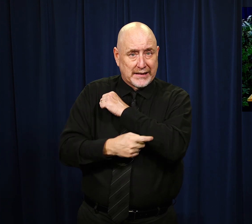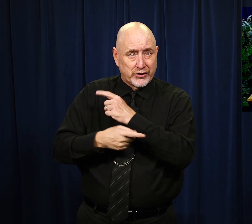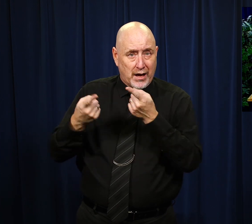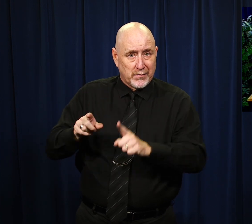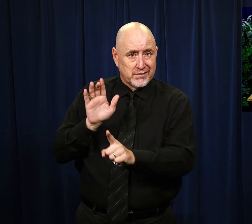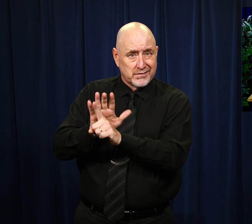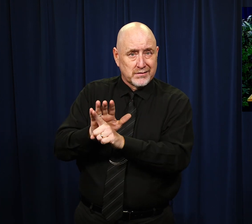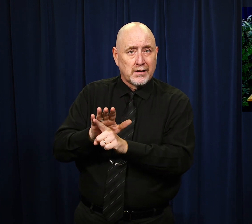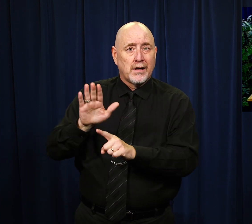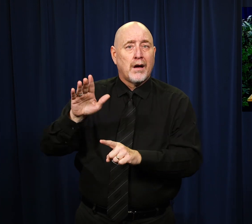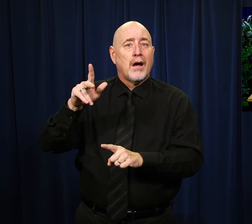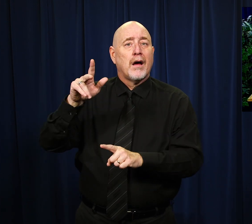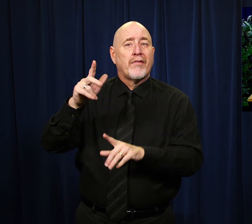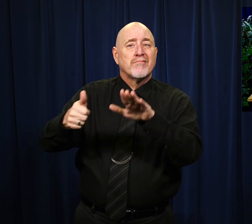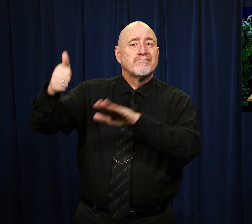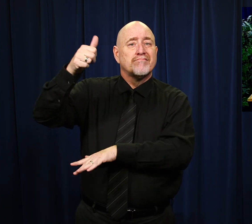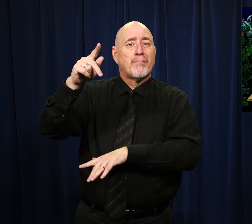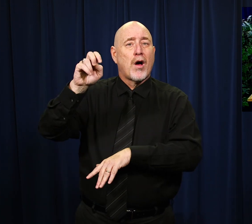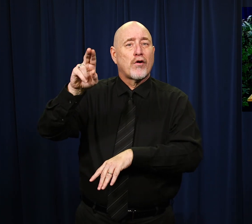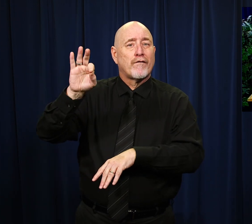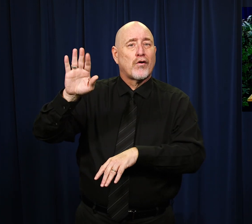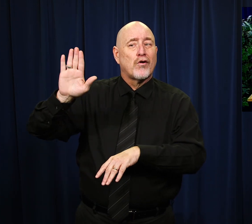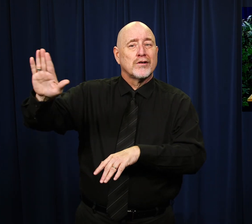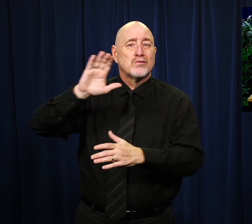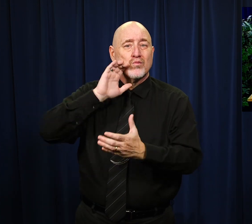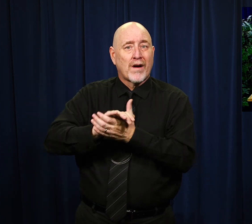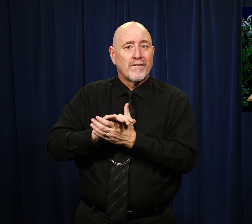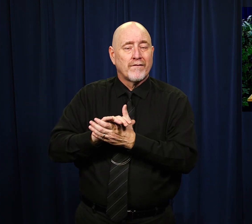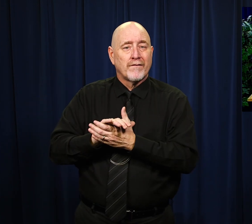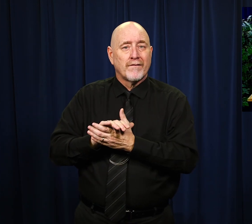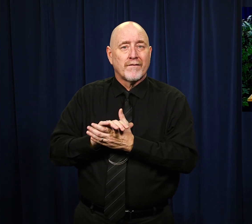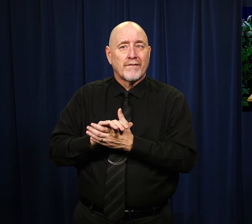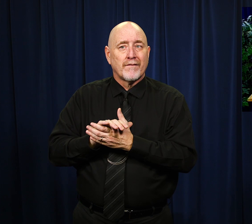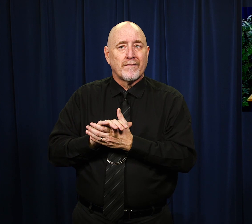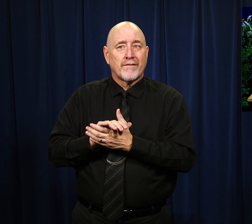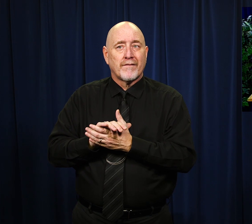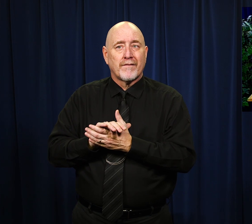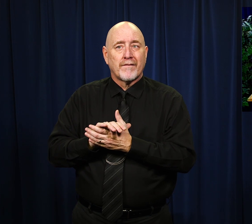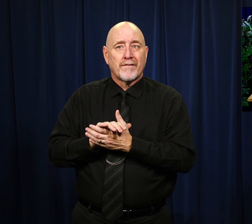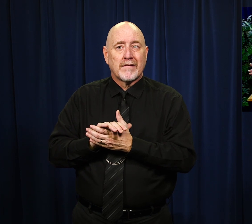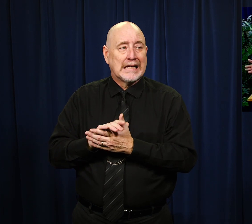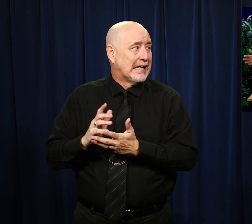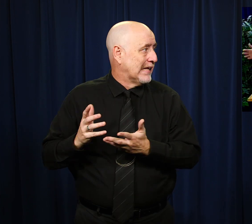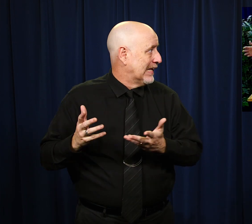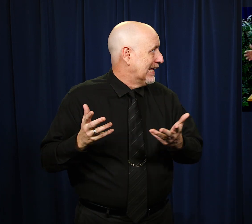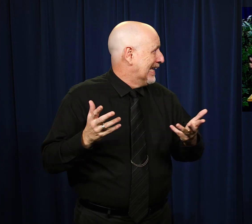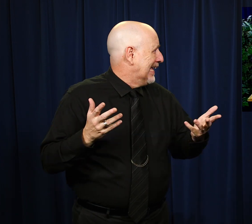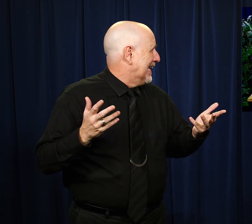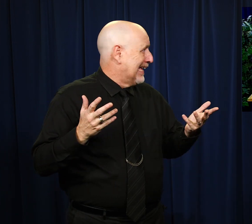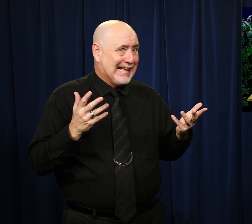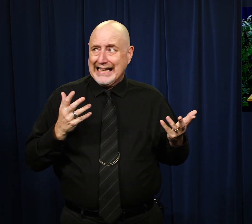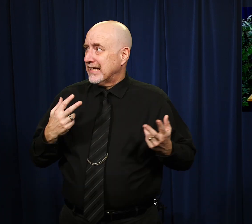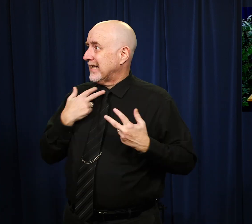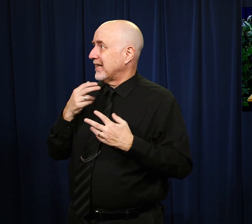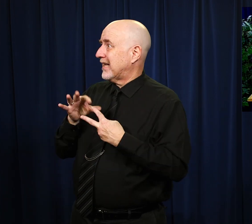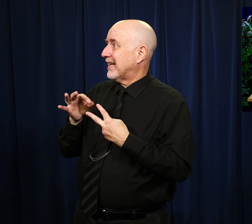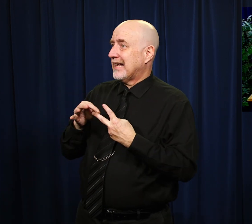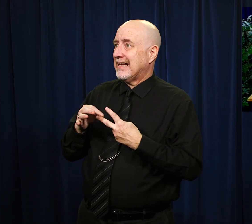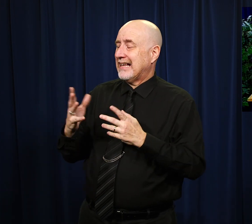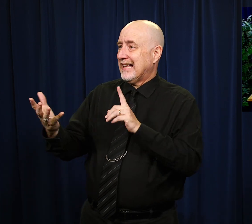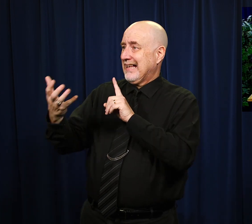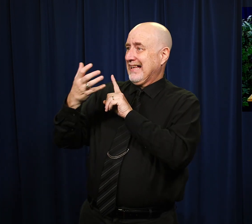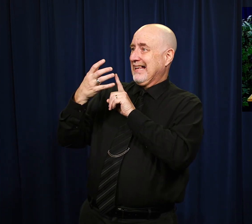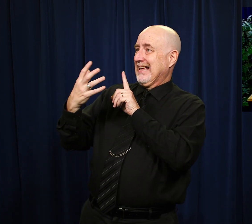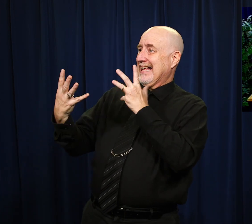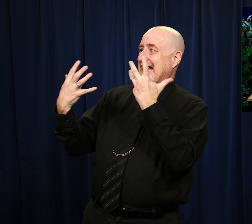came to him with Potiphar's wife. He looked around and there was nothing else to do but to run out of that room.